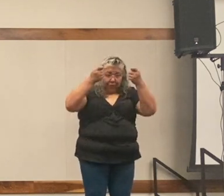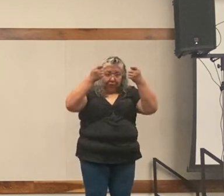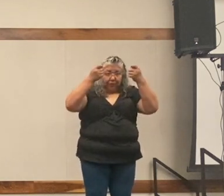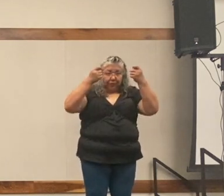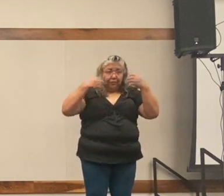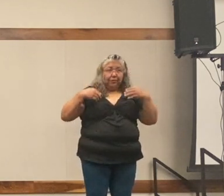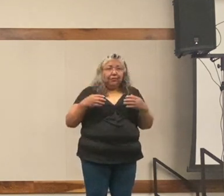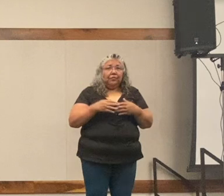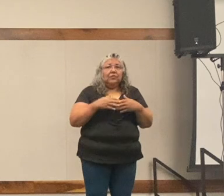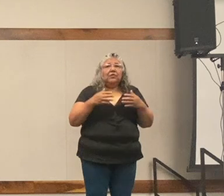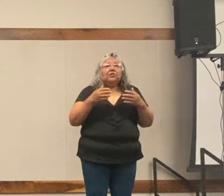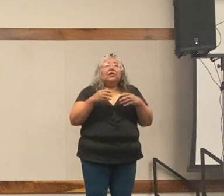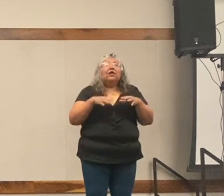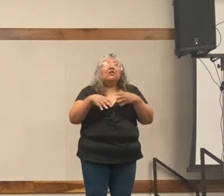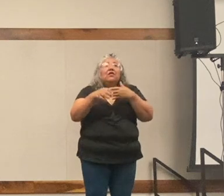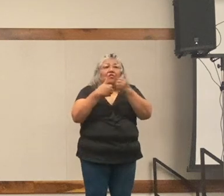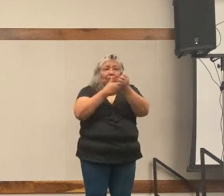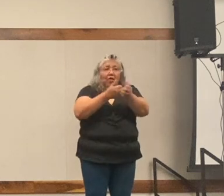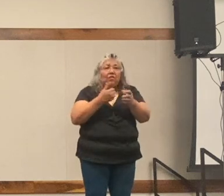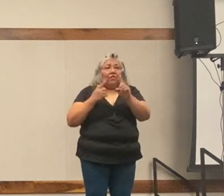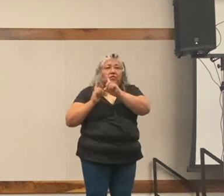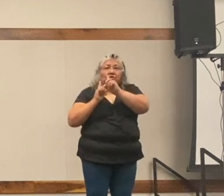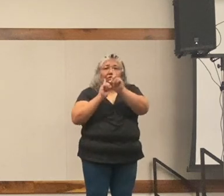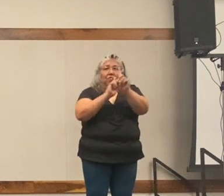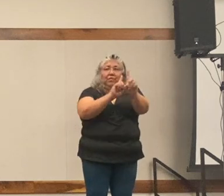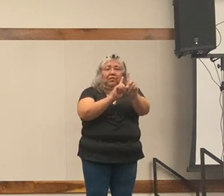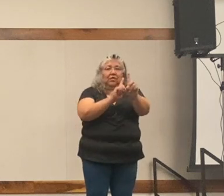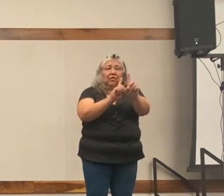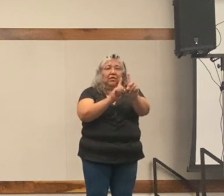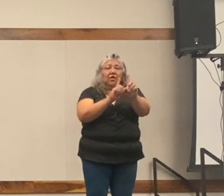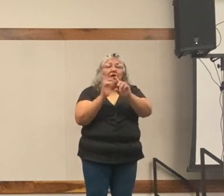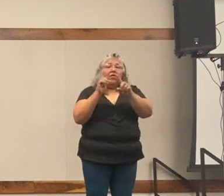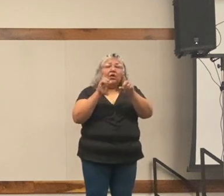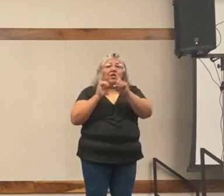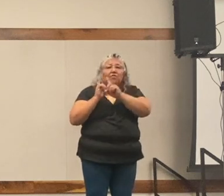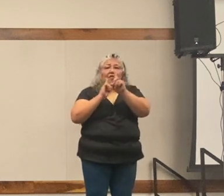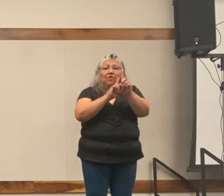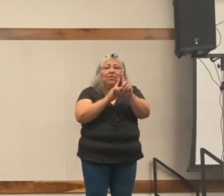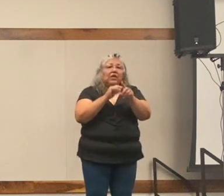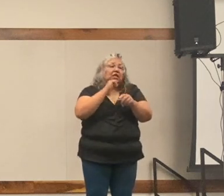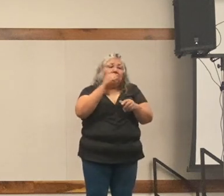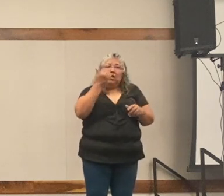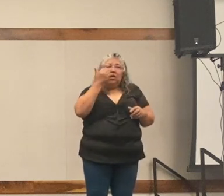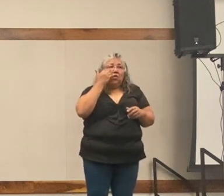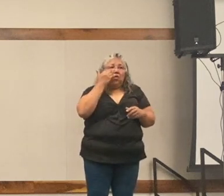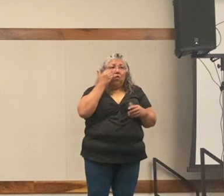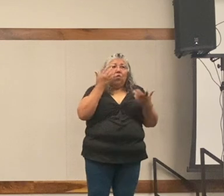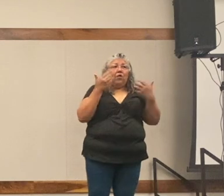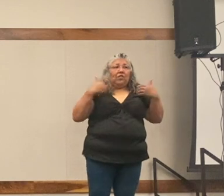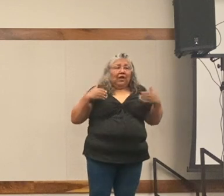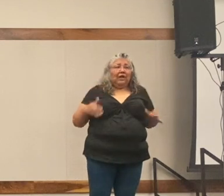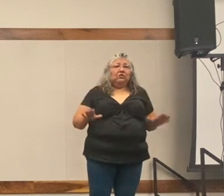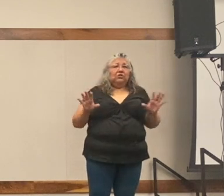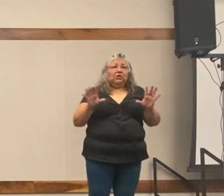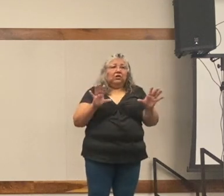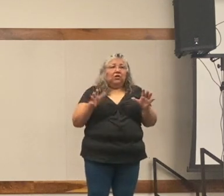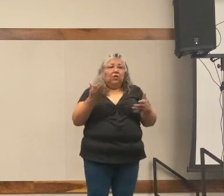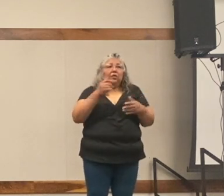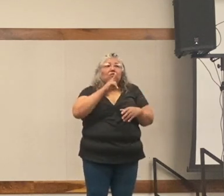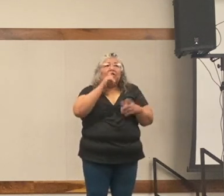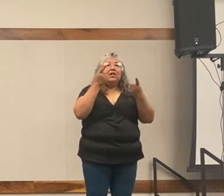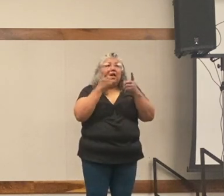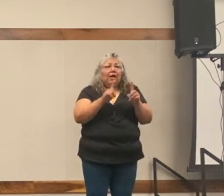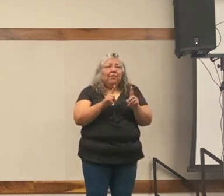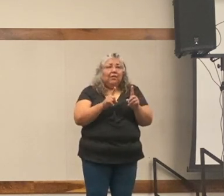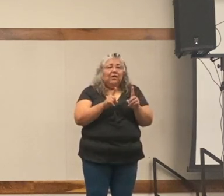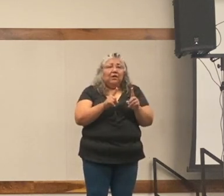me. He's giving him instructions. So he went out and followed, and he did not know what the angel did was really